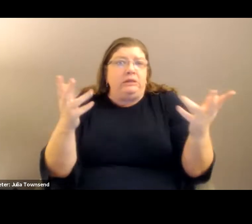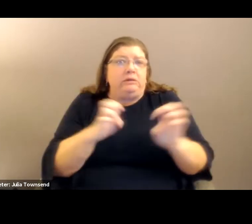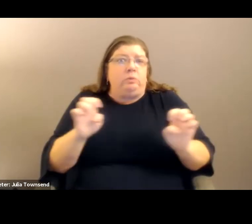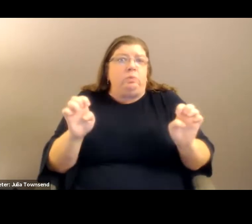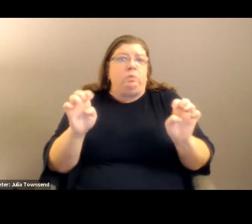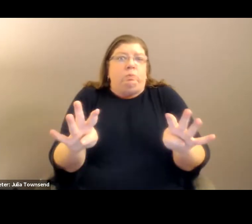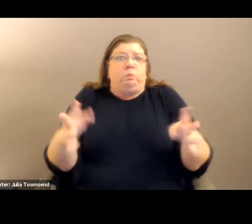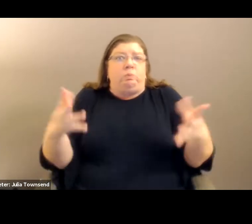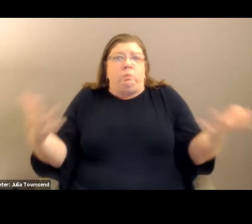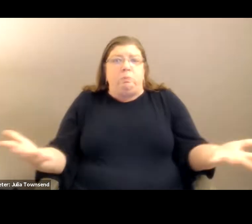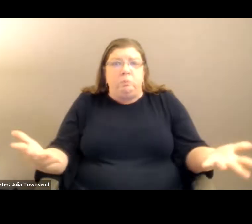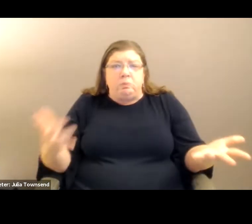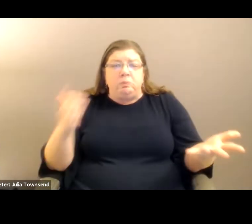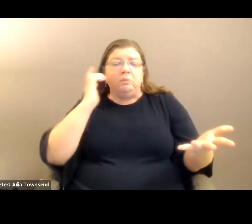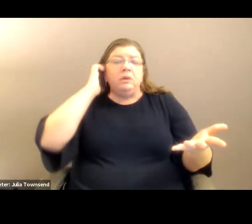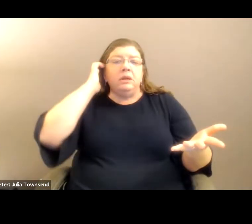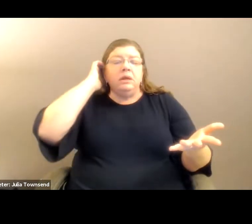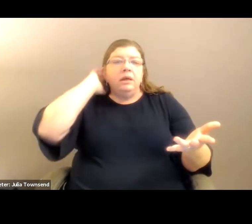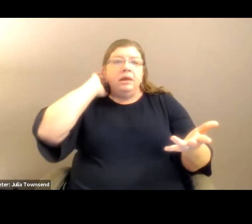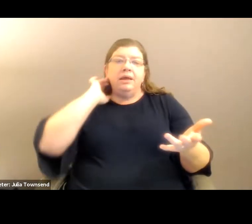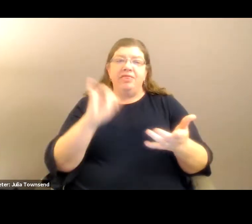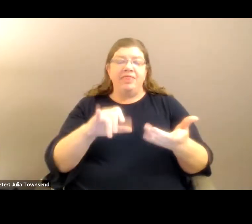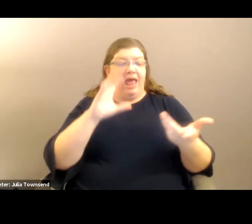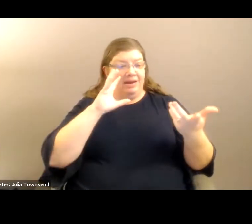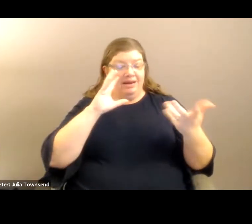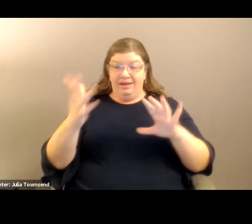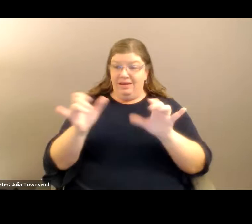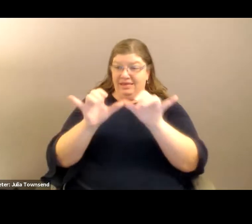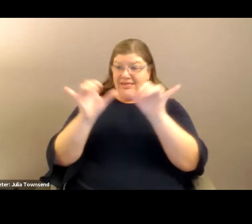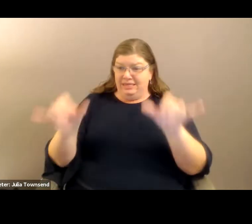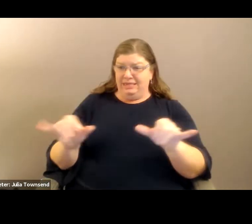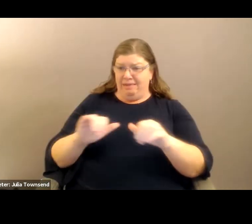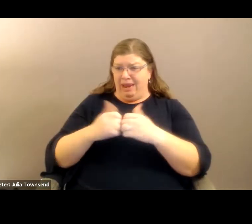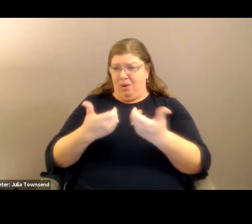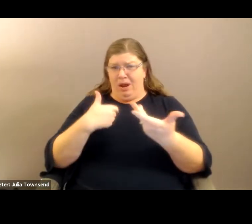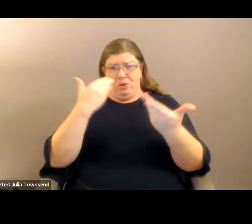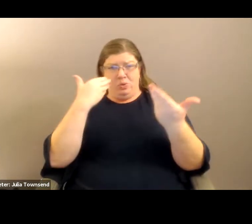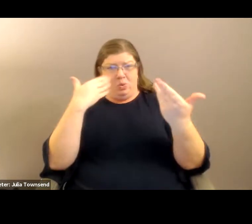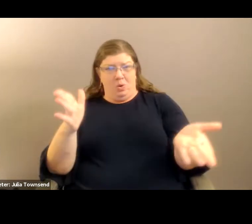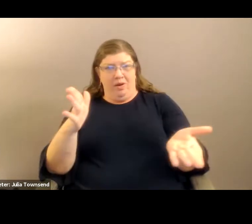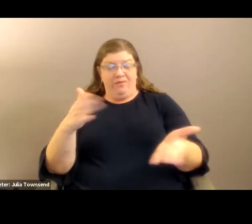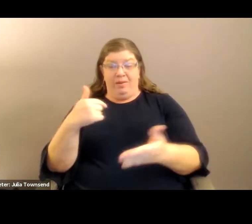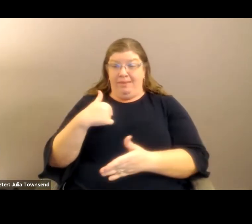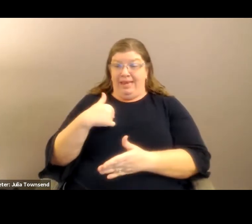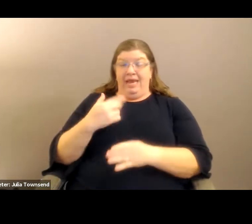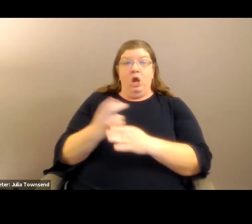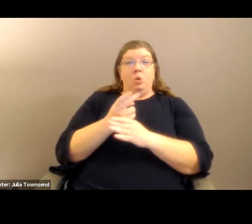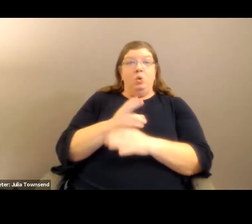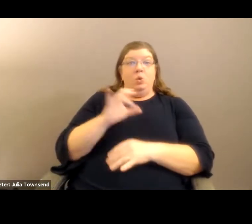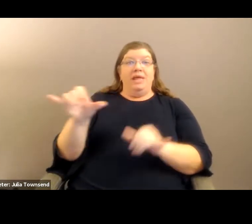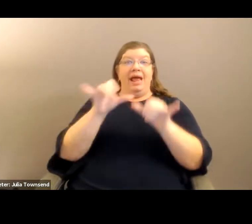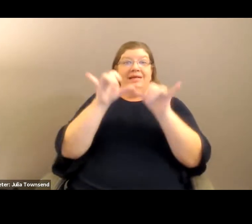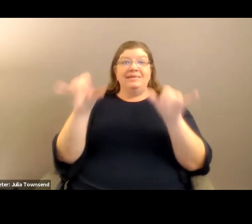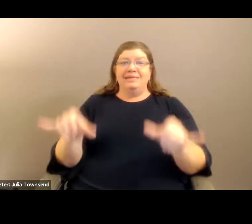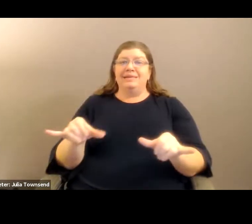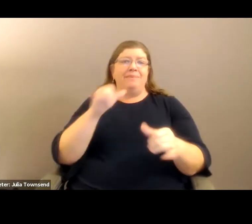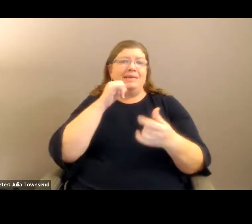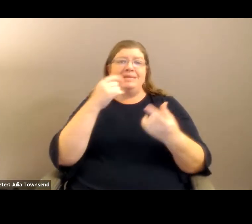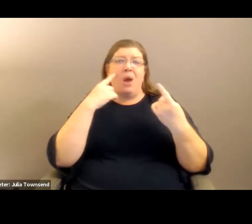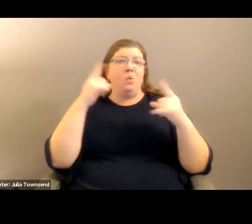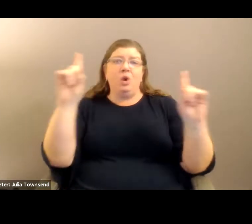And I don't know where the flaw is in the system, but from my end as a user of the system, it is not working